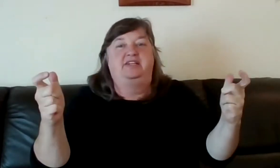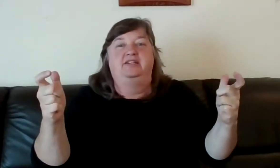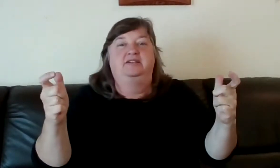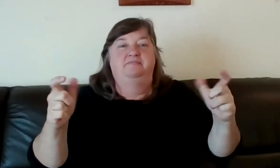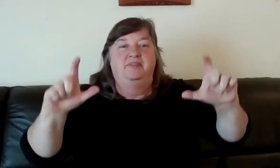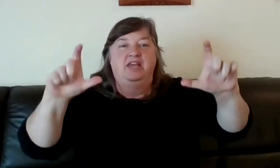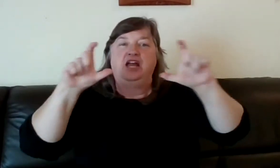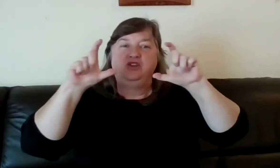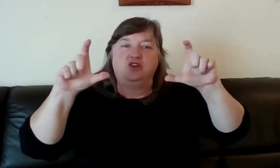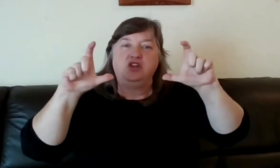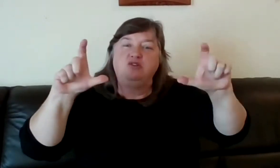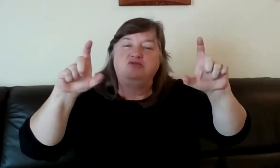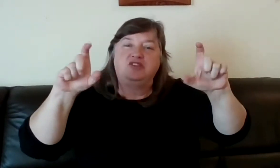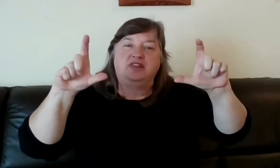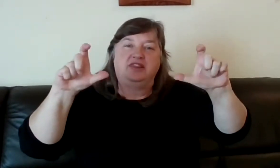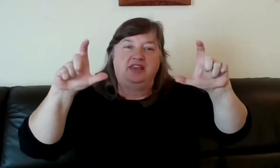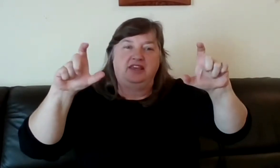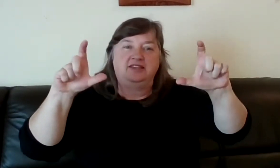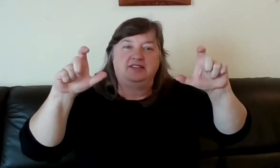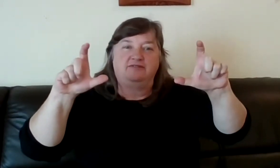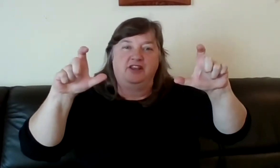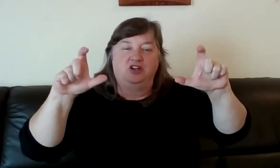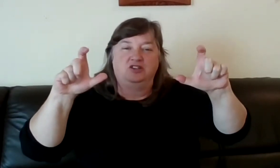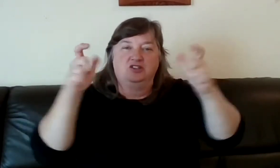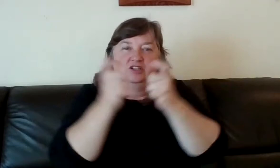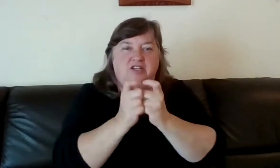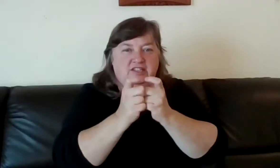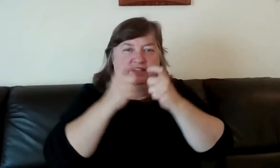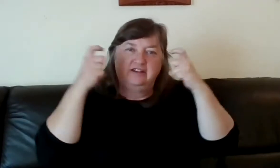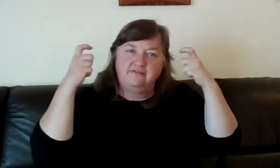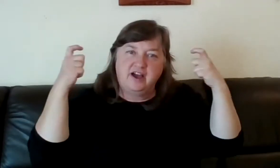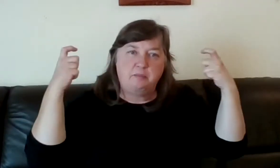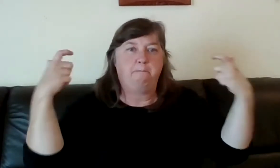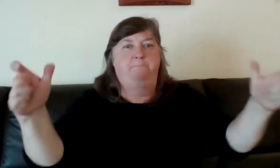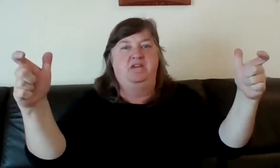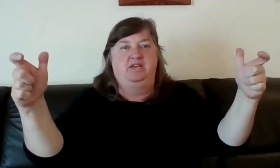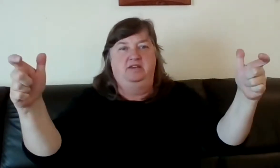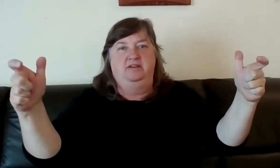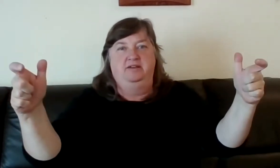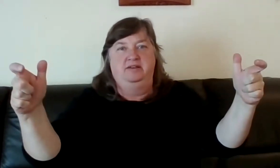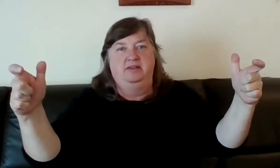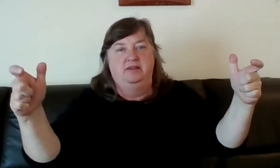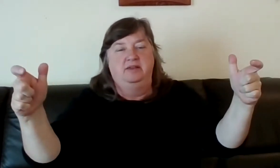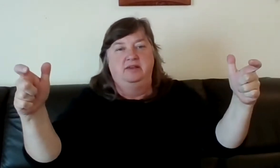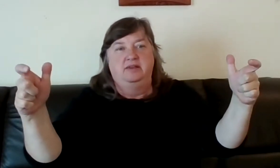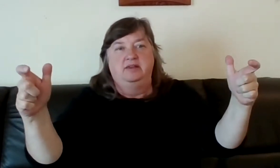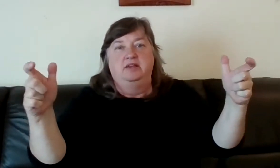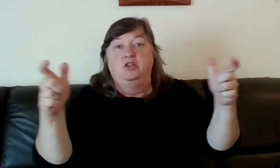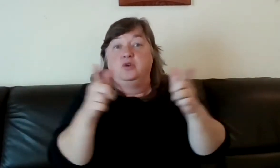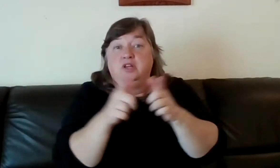big. And you can use these fingers to signify big. You can